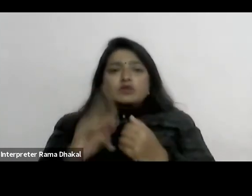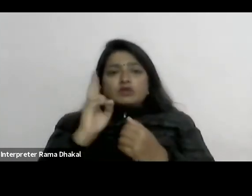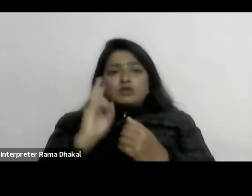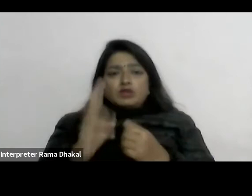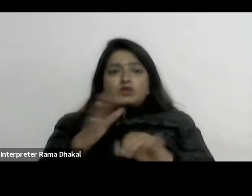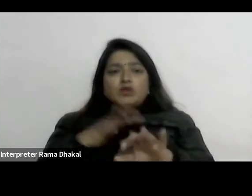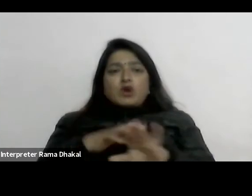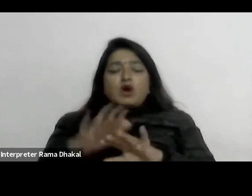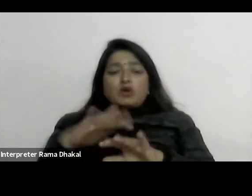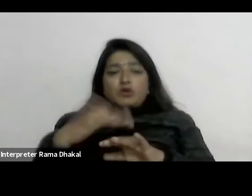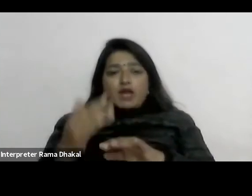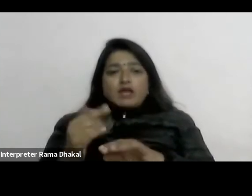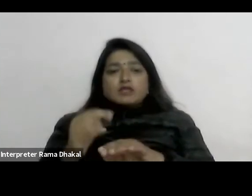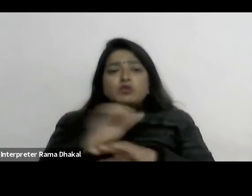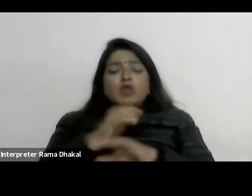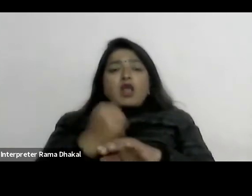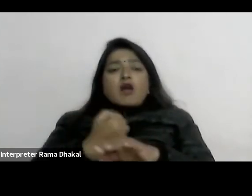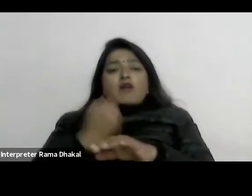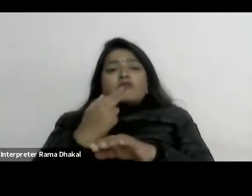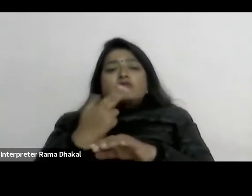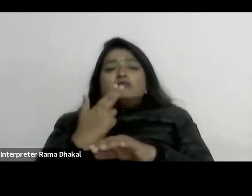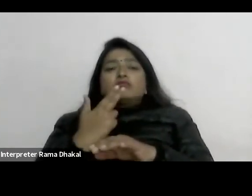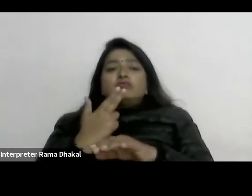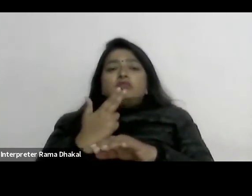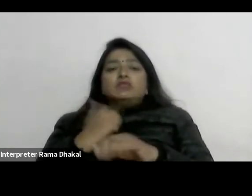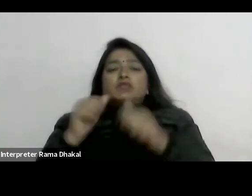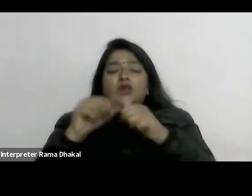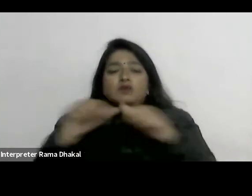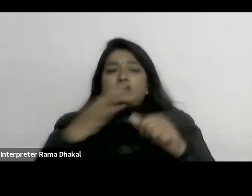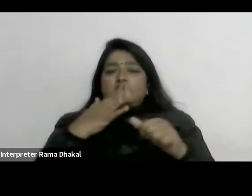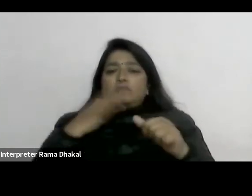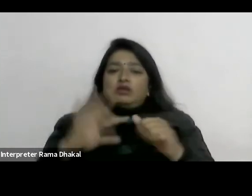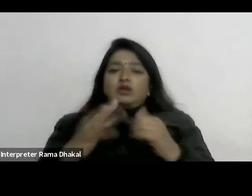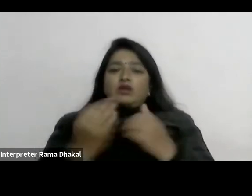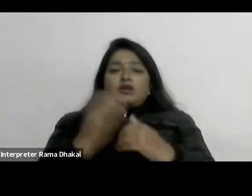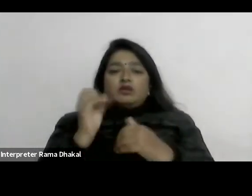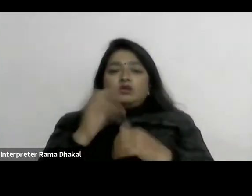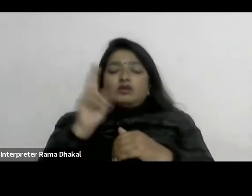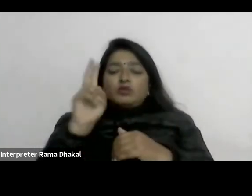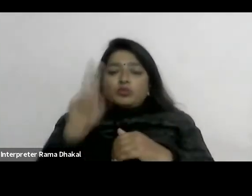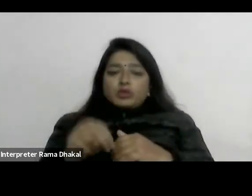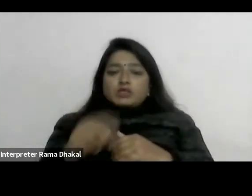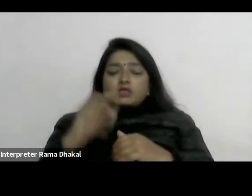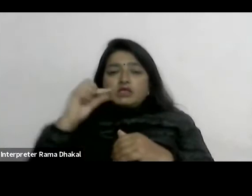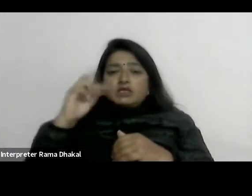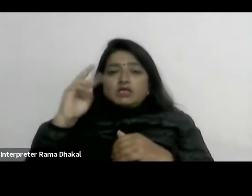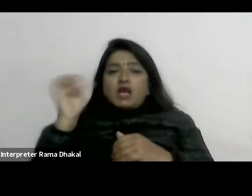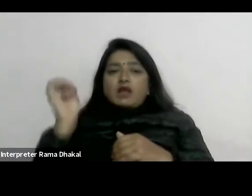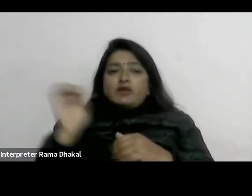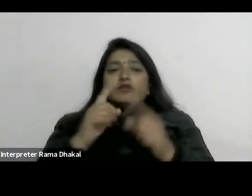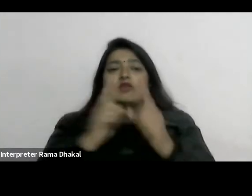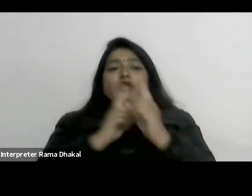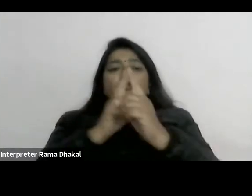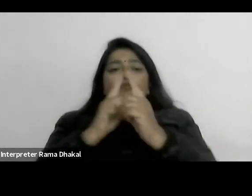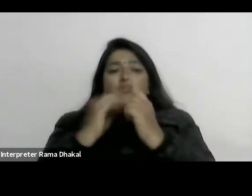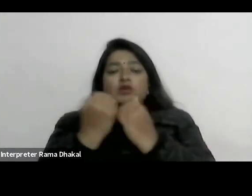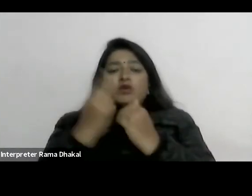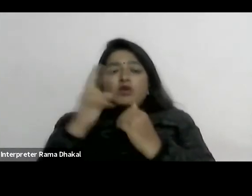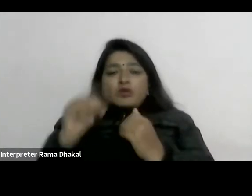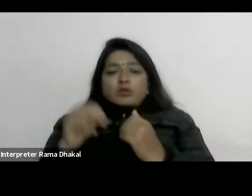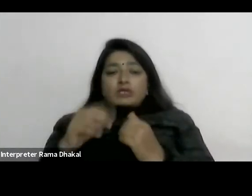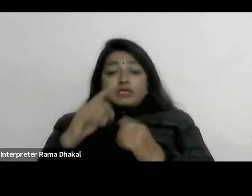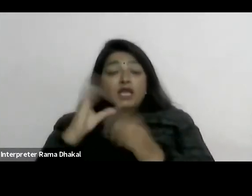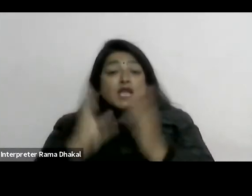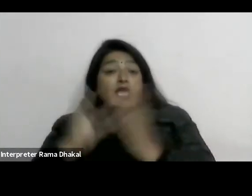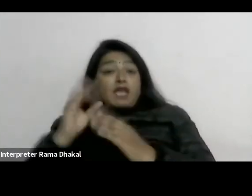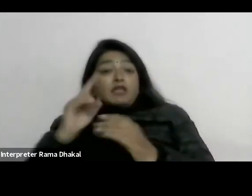finalization of GR38. Because for me, and I think for my colleagues, it begs the question, if the committee can ignore the voices